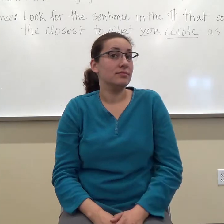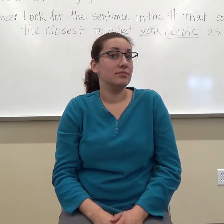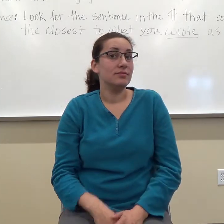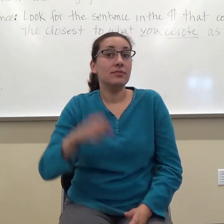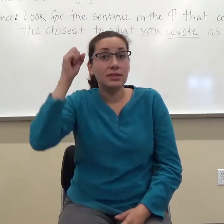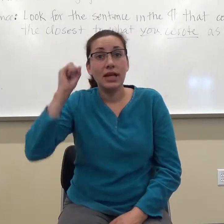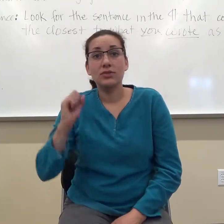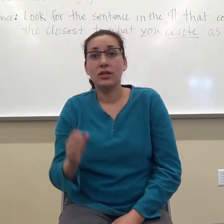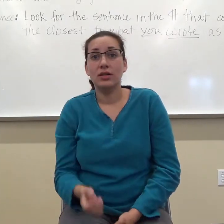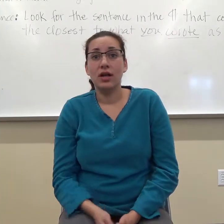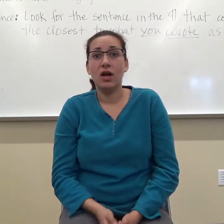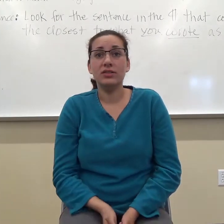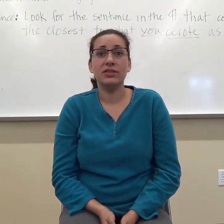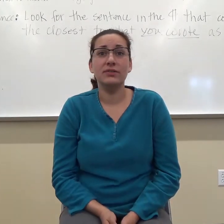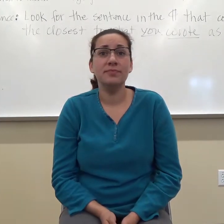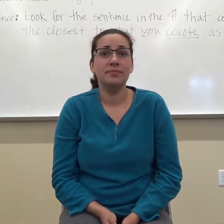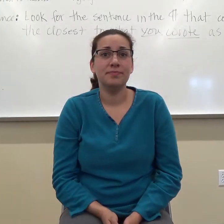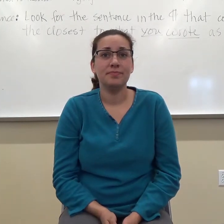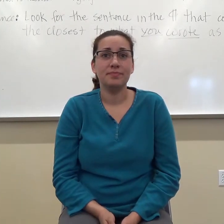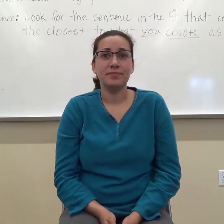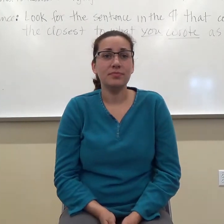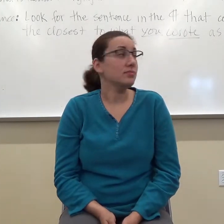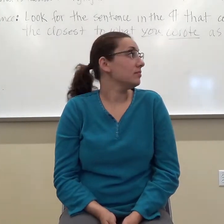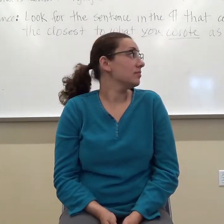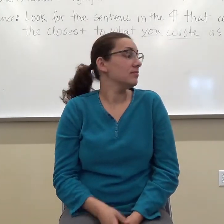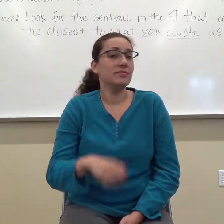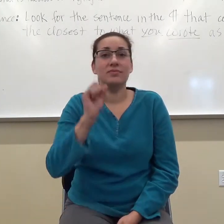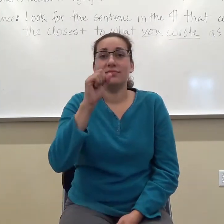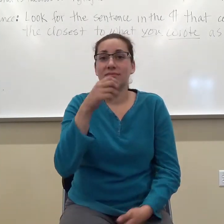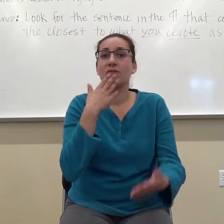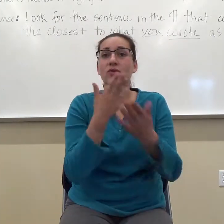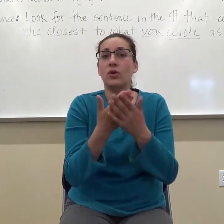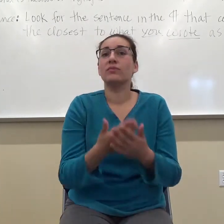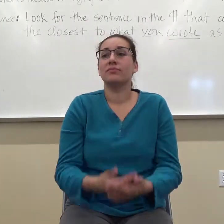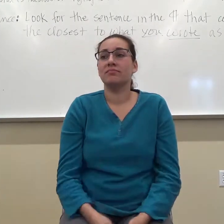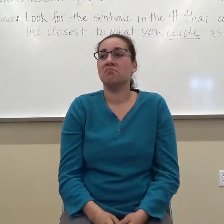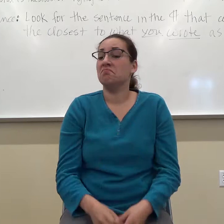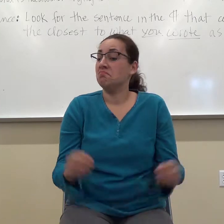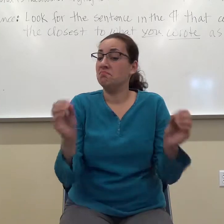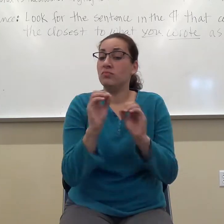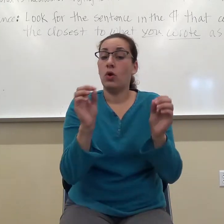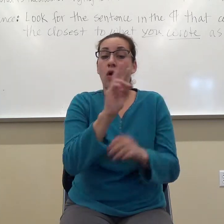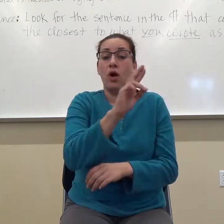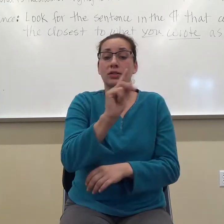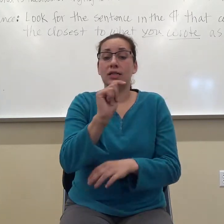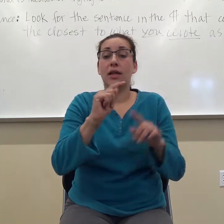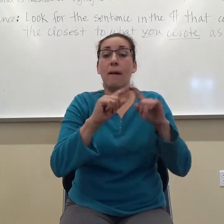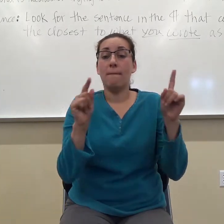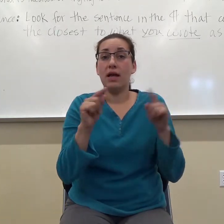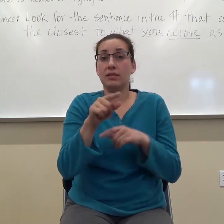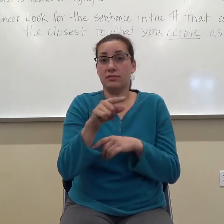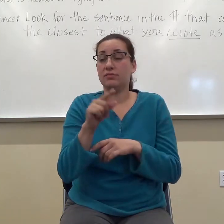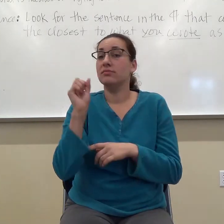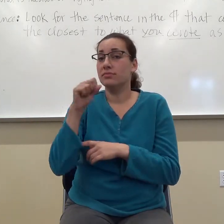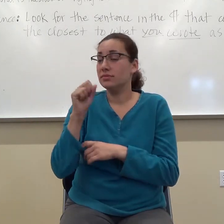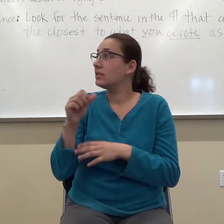Sandra? Also. Also, good. No reversal transition, but there is